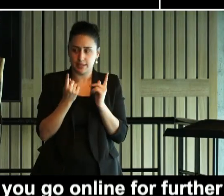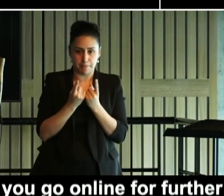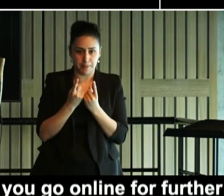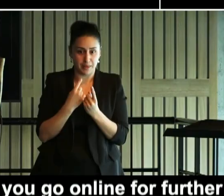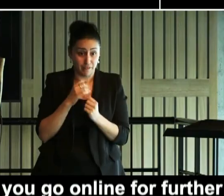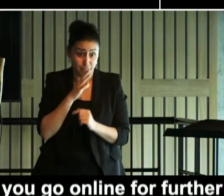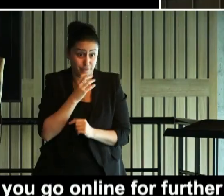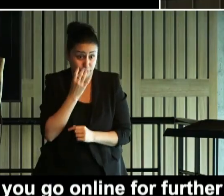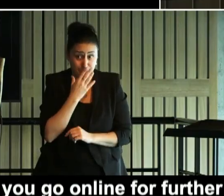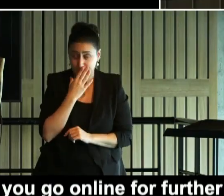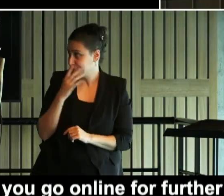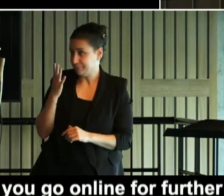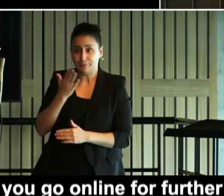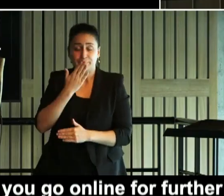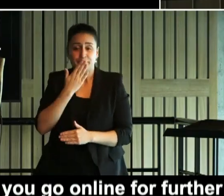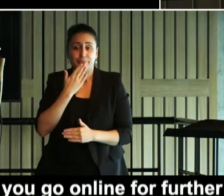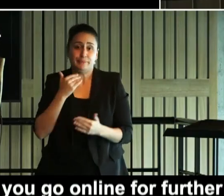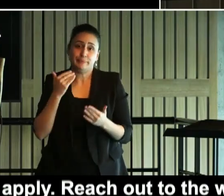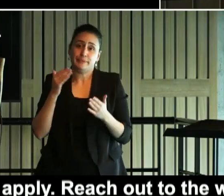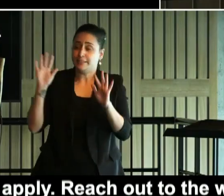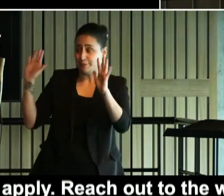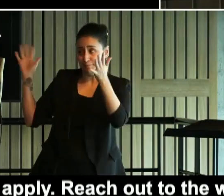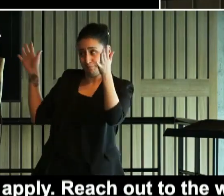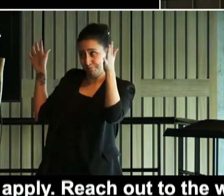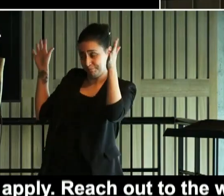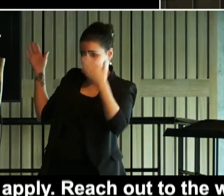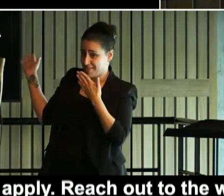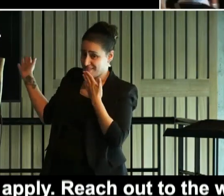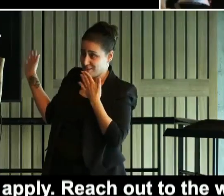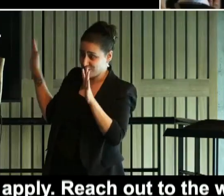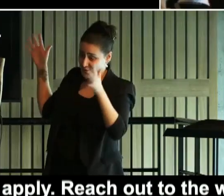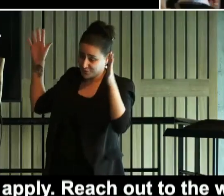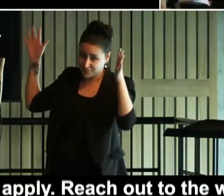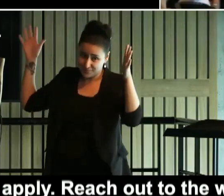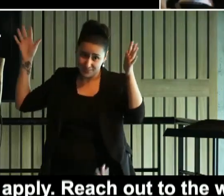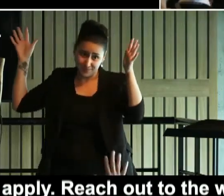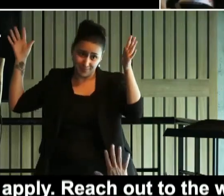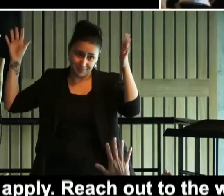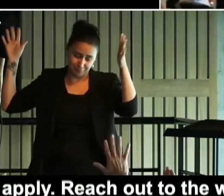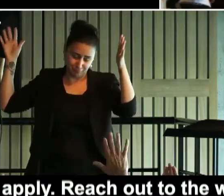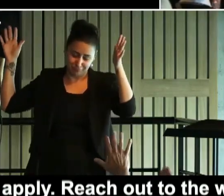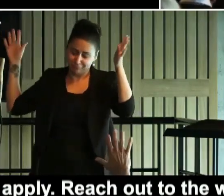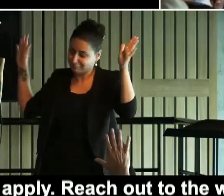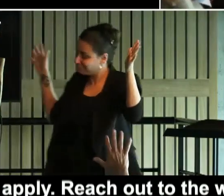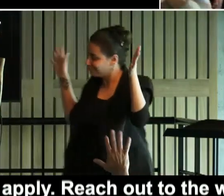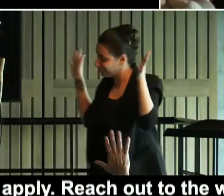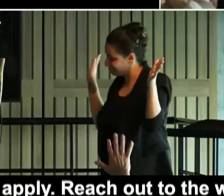Lastly, please join me in thanking our incredible panel, Uncle Paul, Sarah and Eliza.